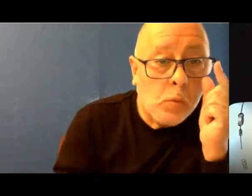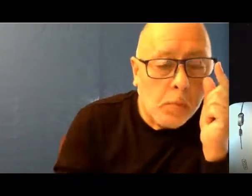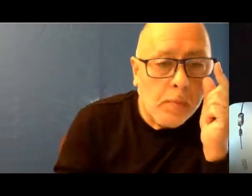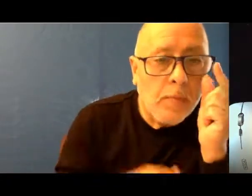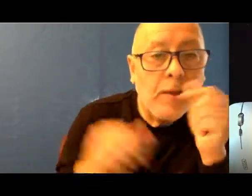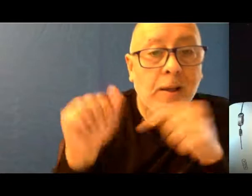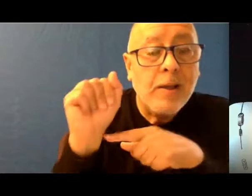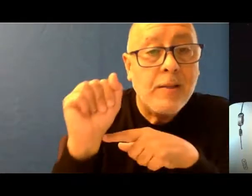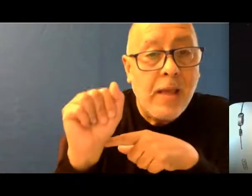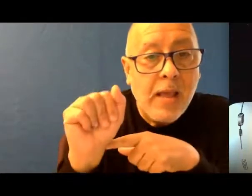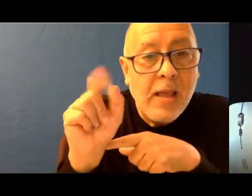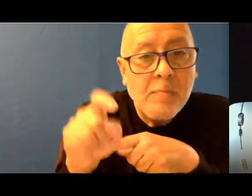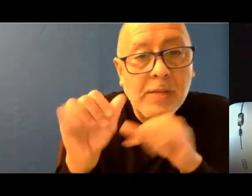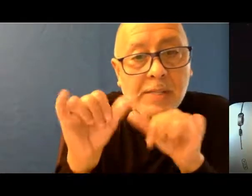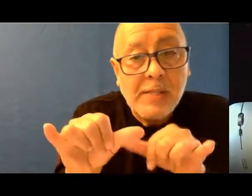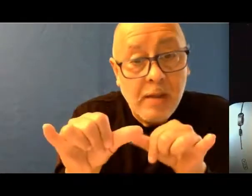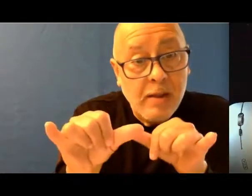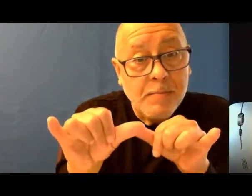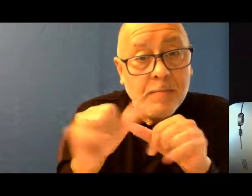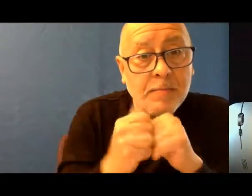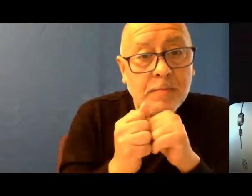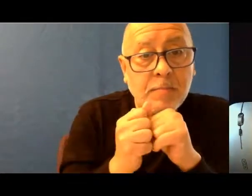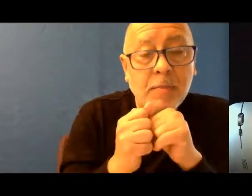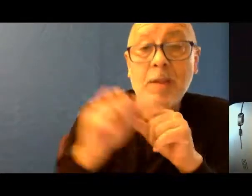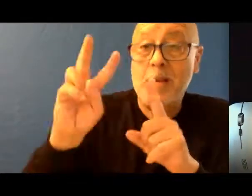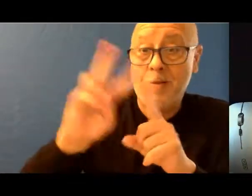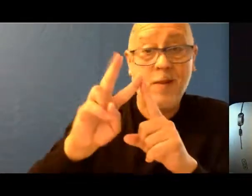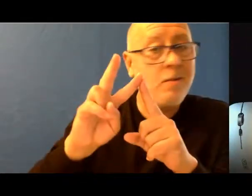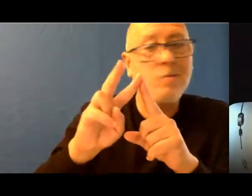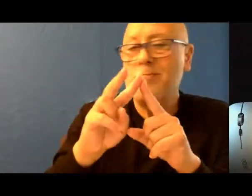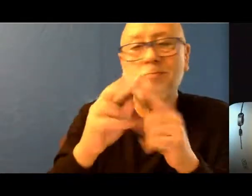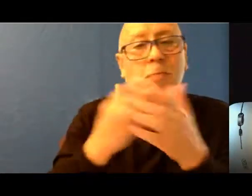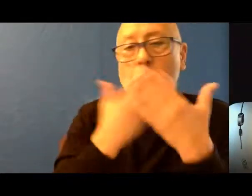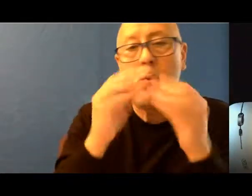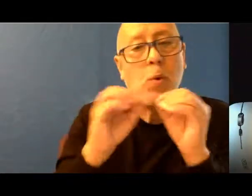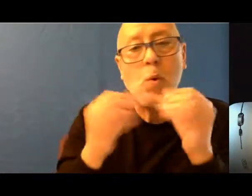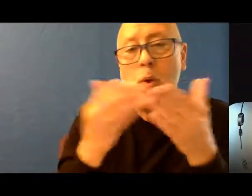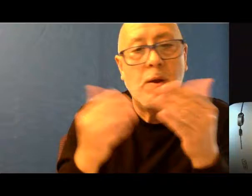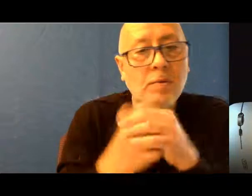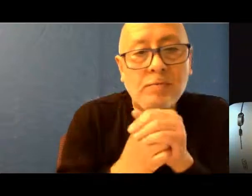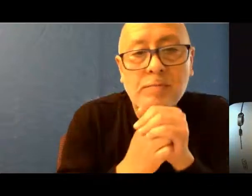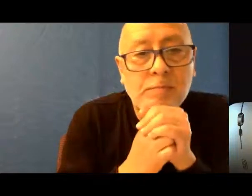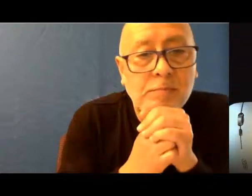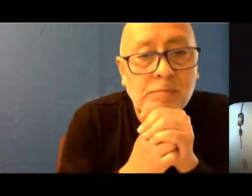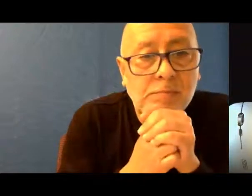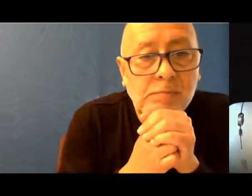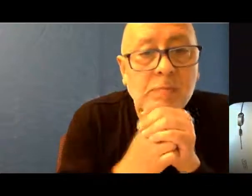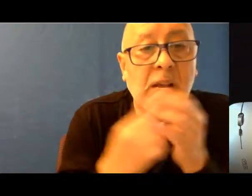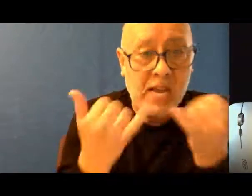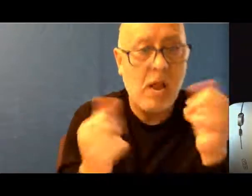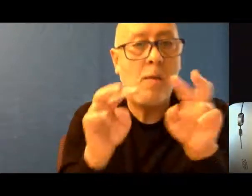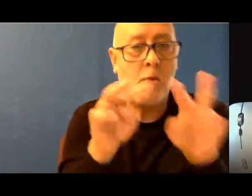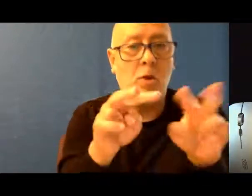The a has to stay there. Variable doesn't go anywhere. And now I'm looking at my